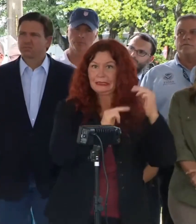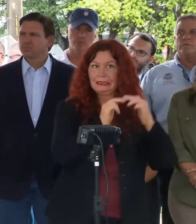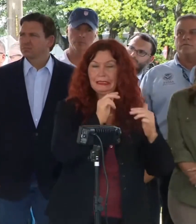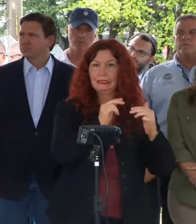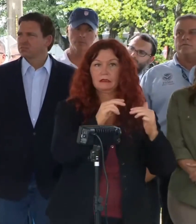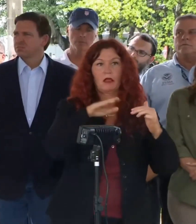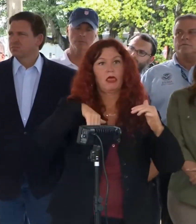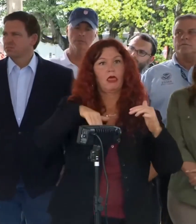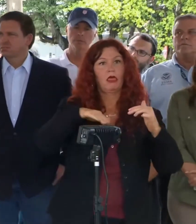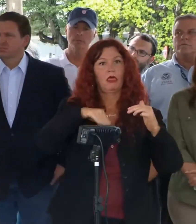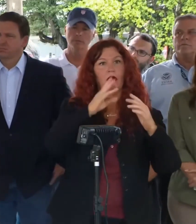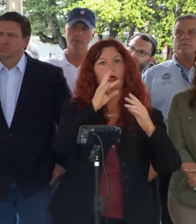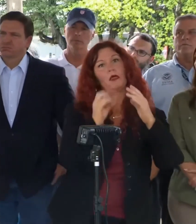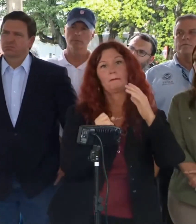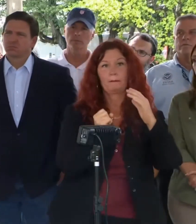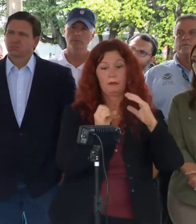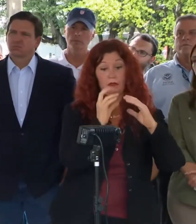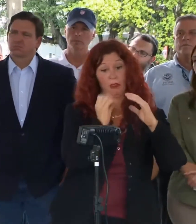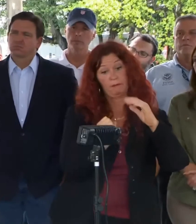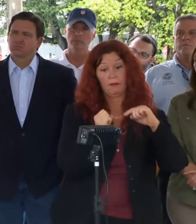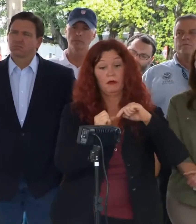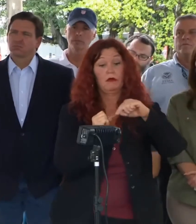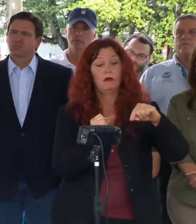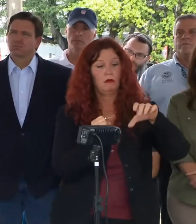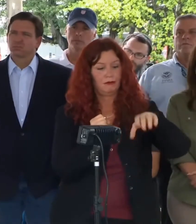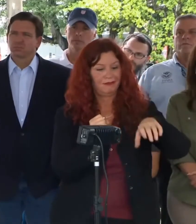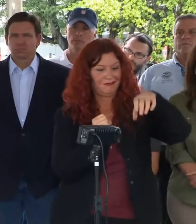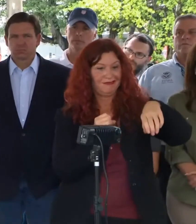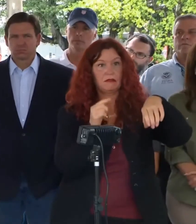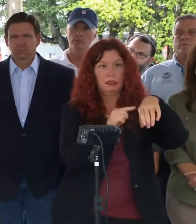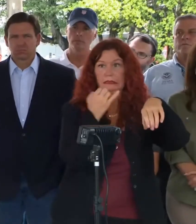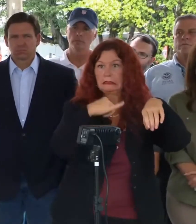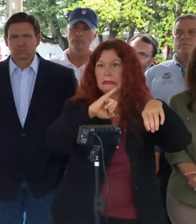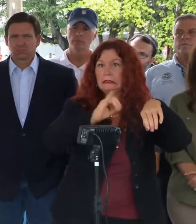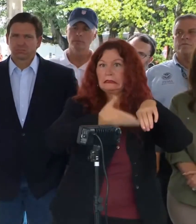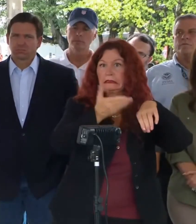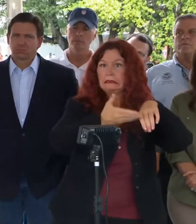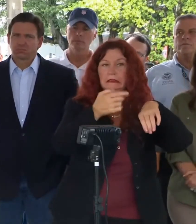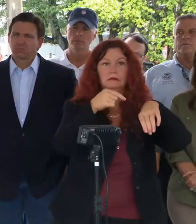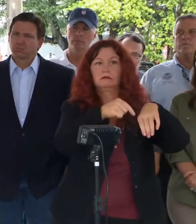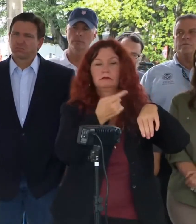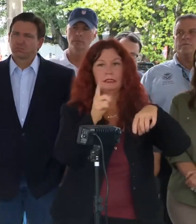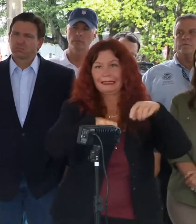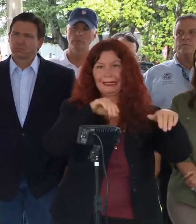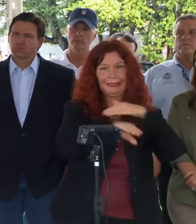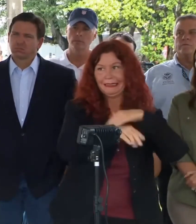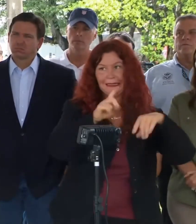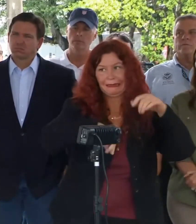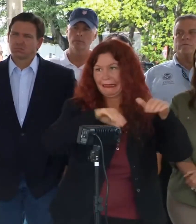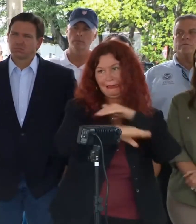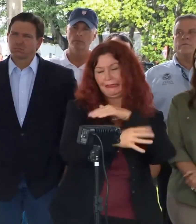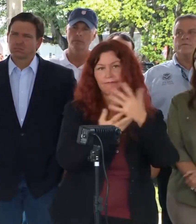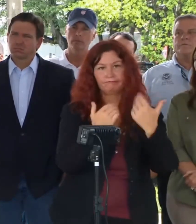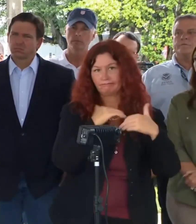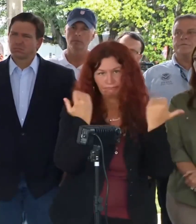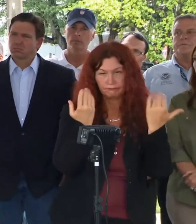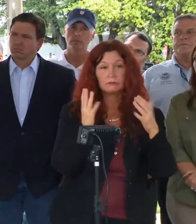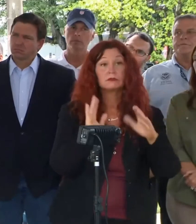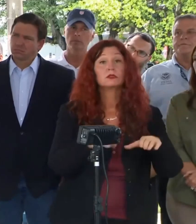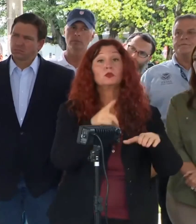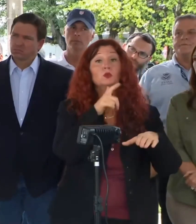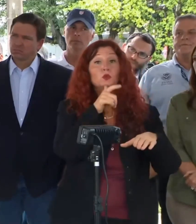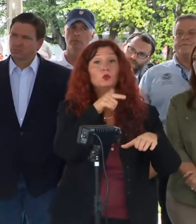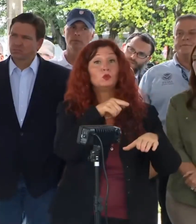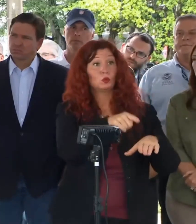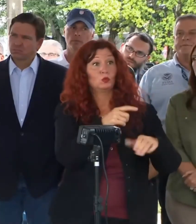meet with the Red Cross at the Family Assistance Center that the mayor mentioned earlier, as well as if there are any survivors that are